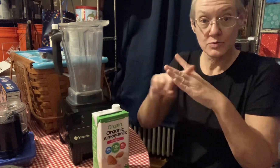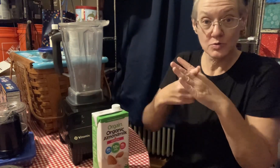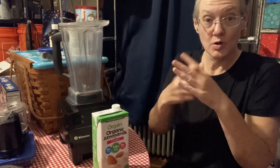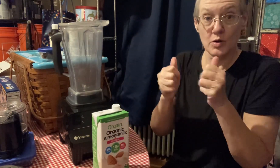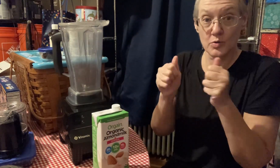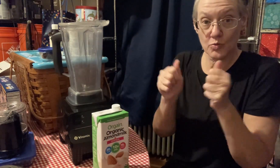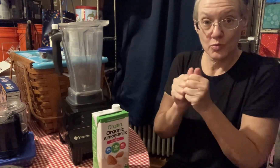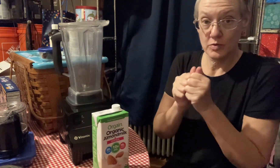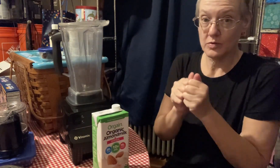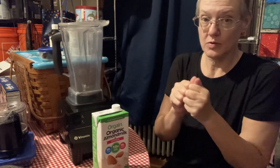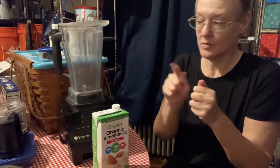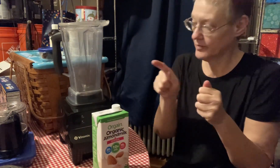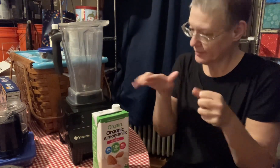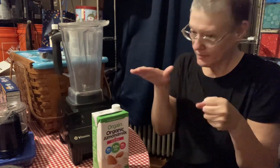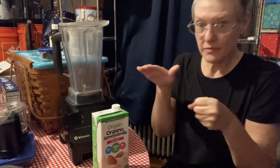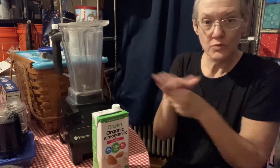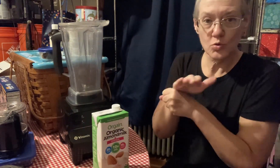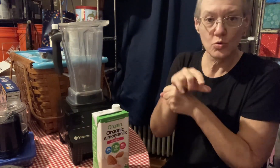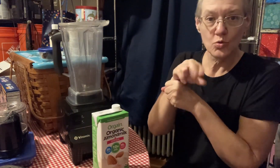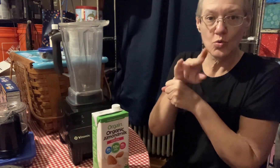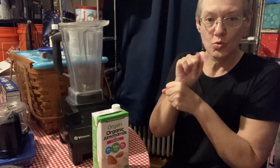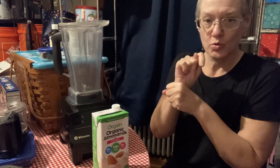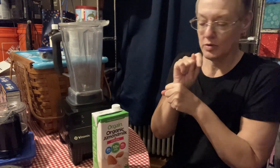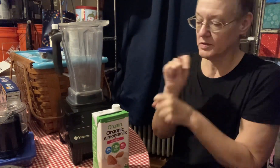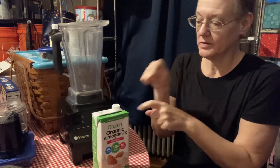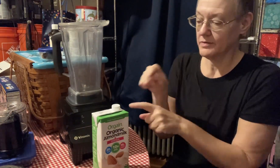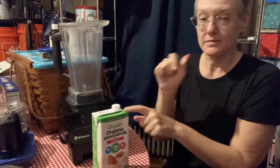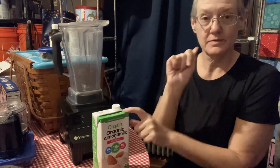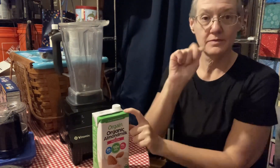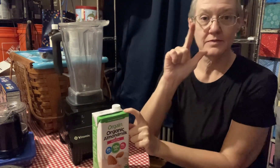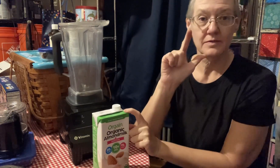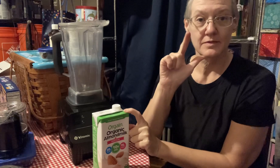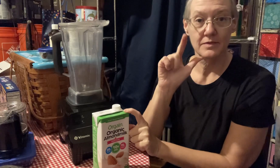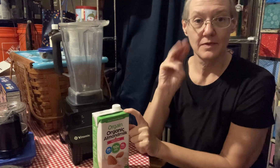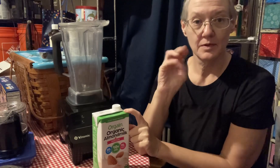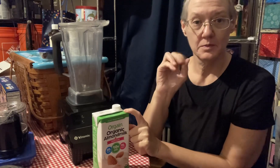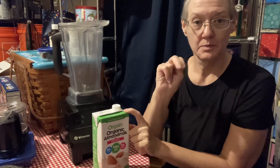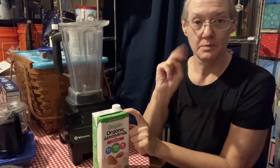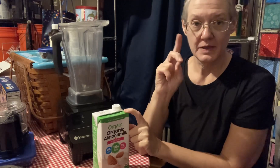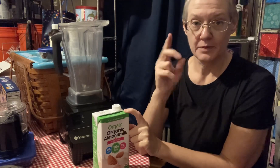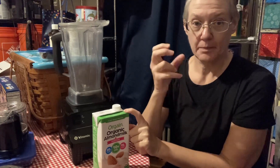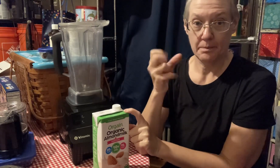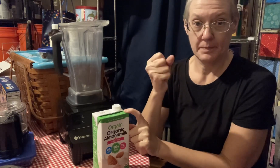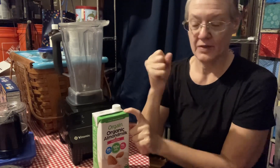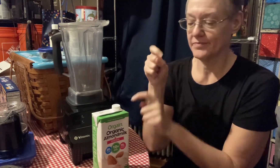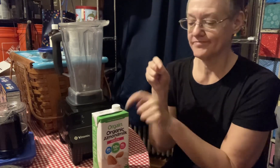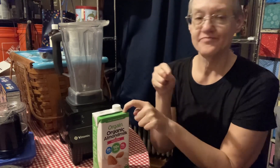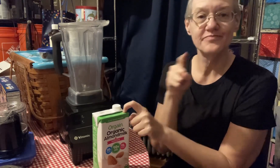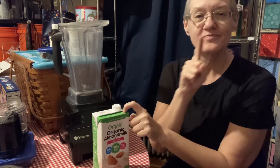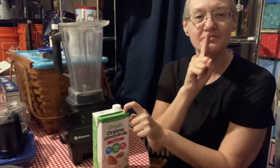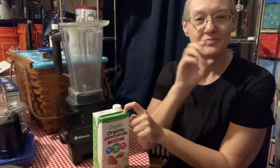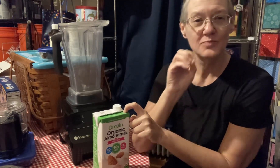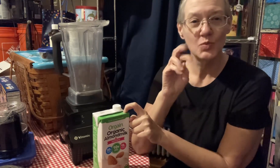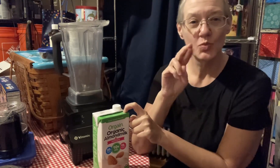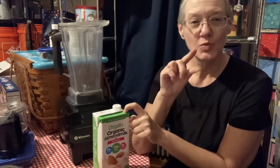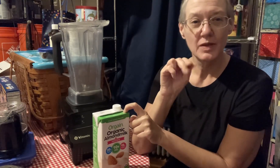Then we're going to start with 1 quart of unsweetened almond milk. Now, this